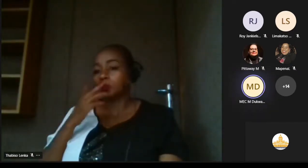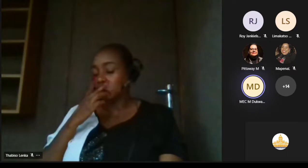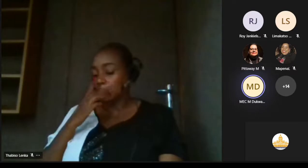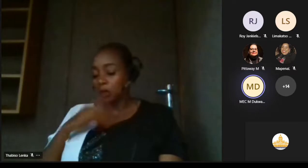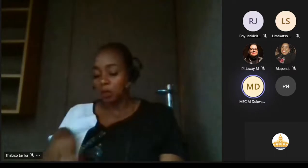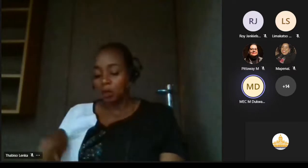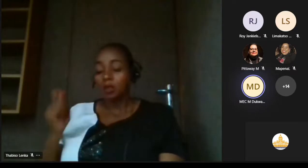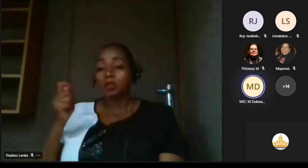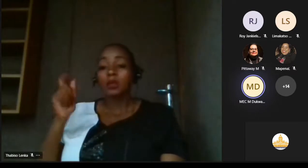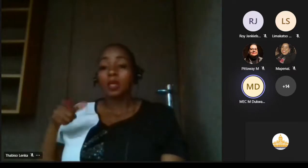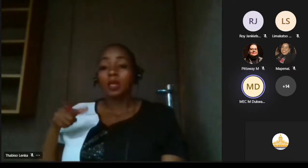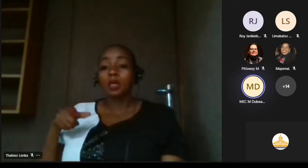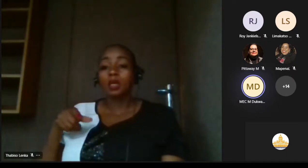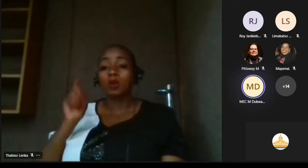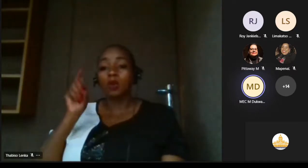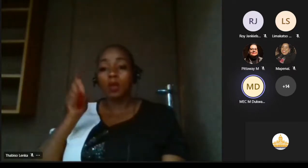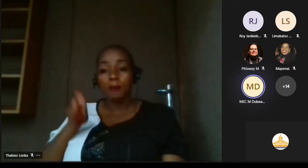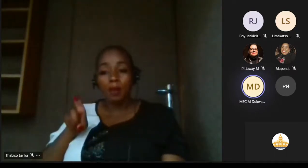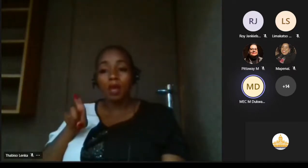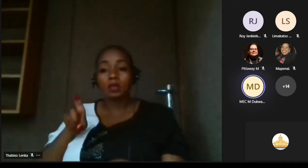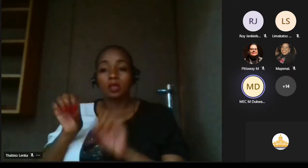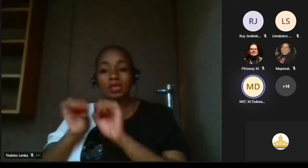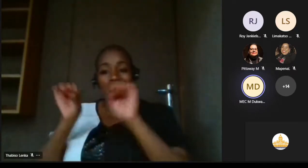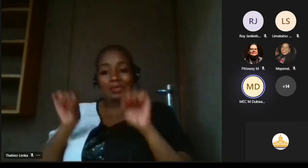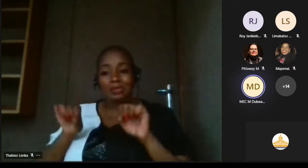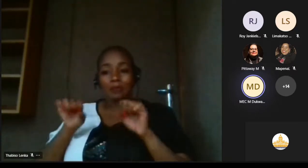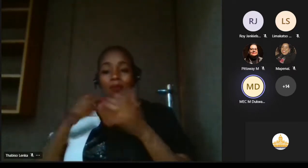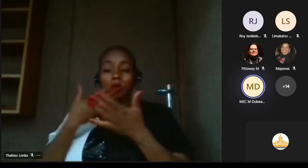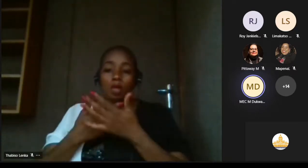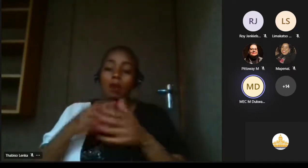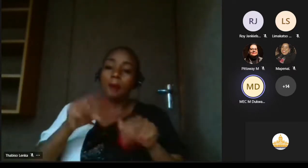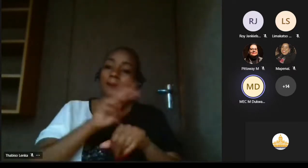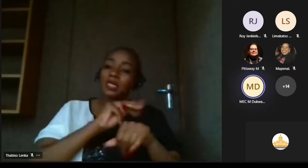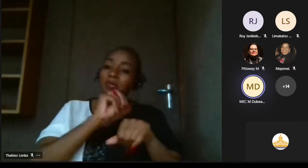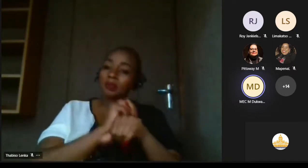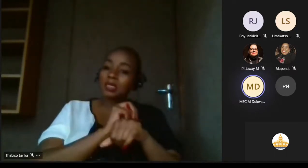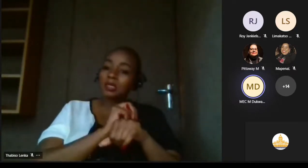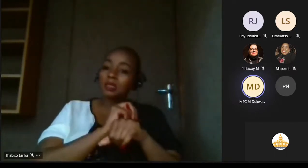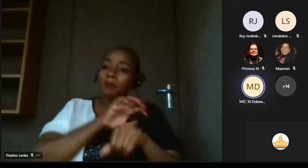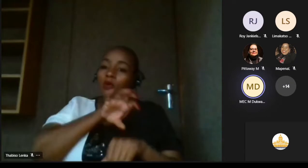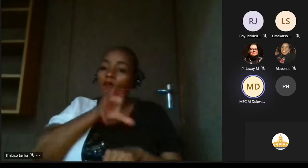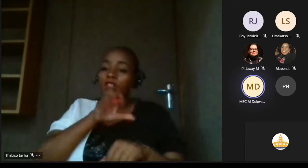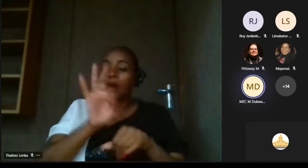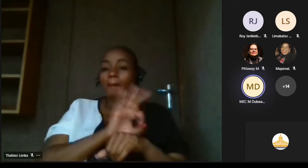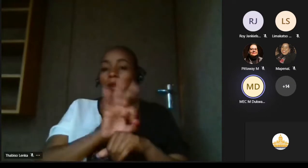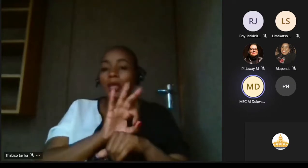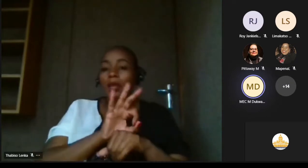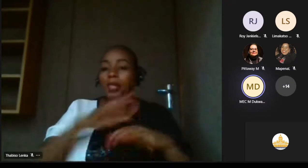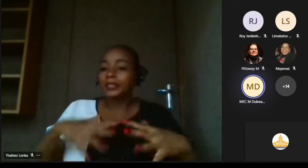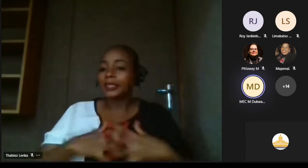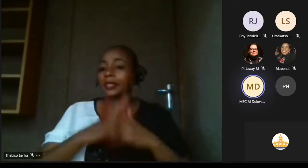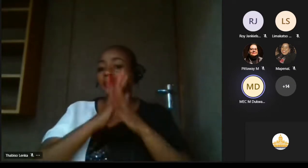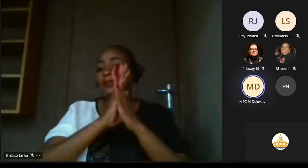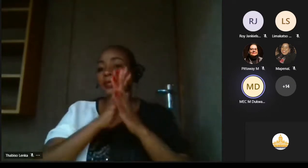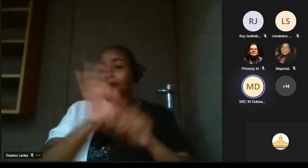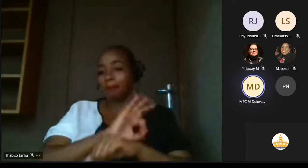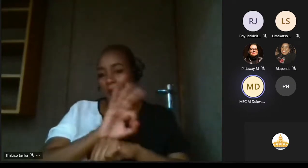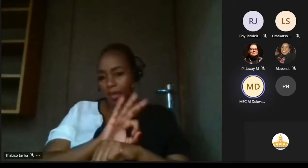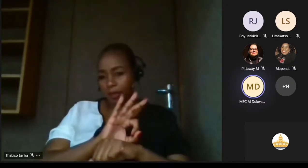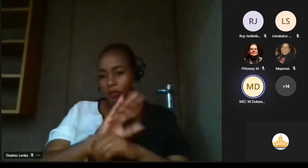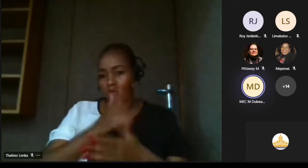Honorable Speaker, we need a planning system that requires municipal and provincial plans, including integrated development plans, to